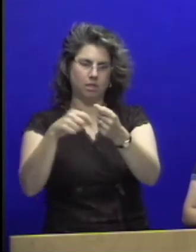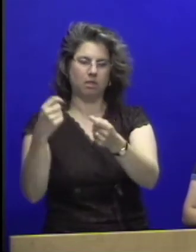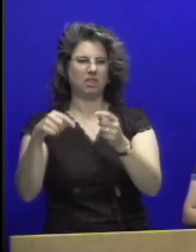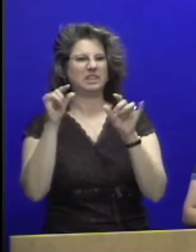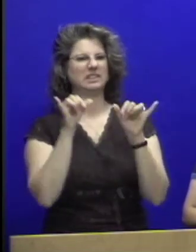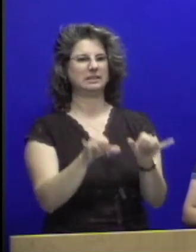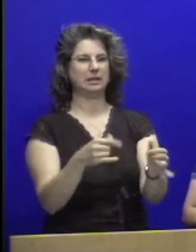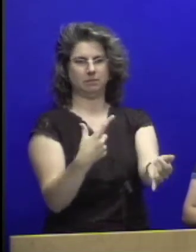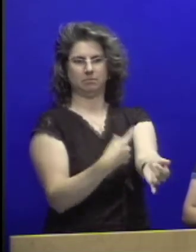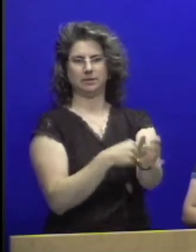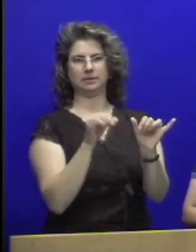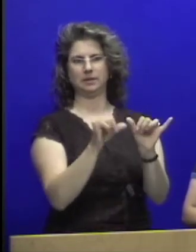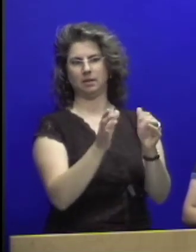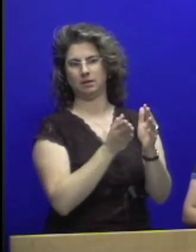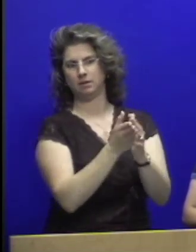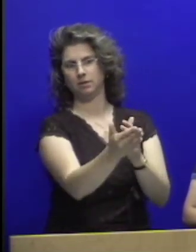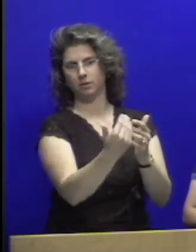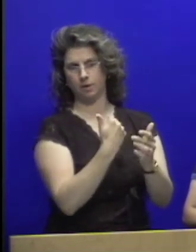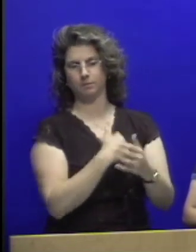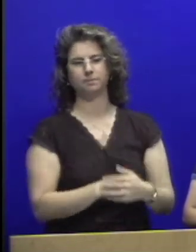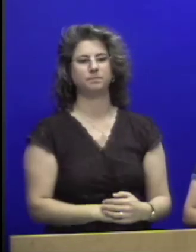in.